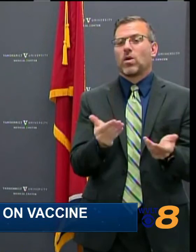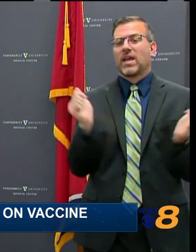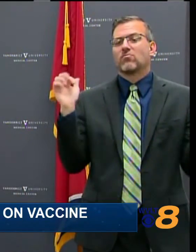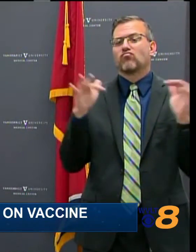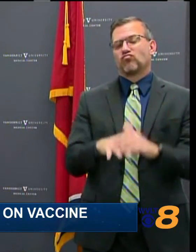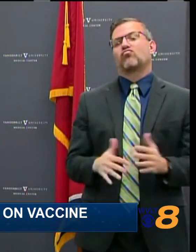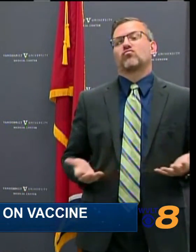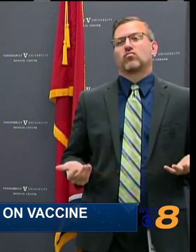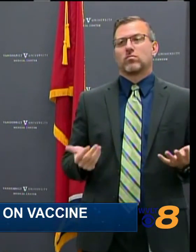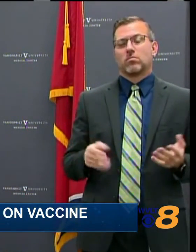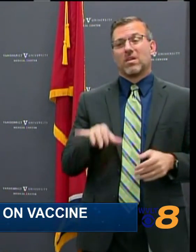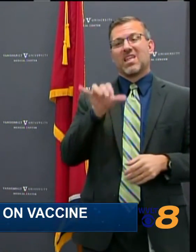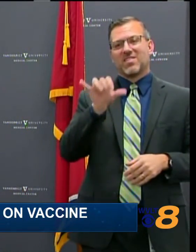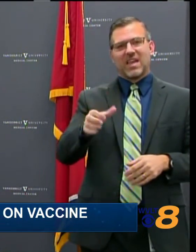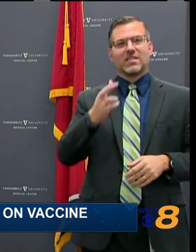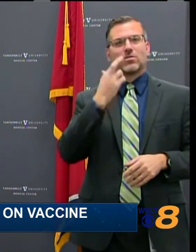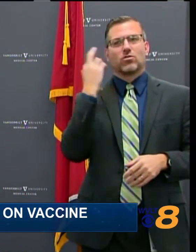resulted in